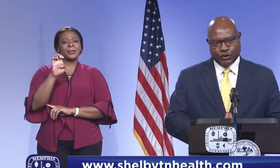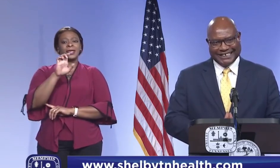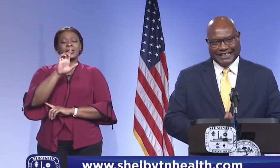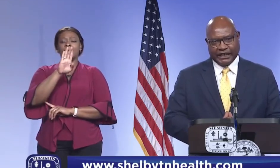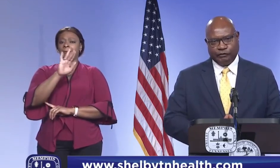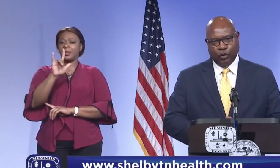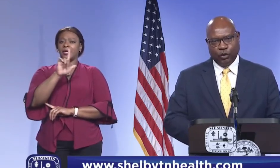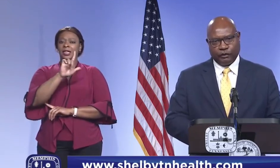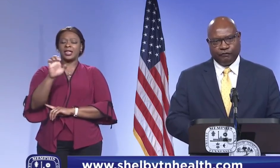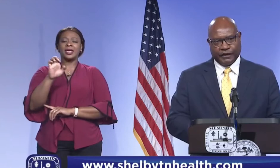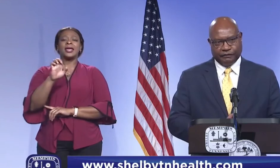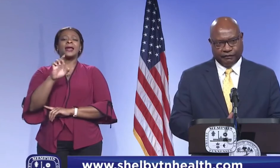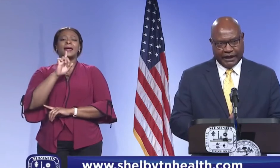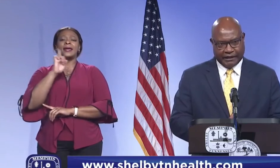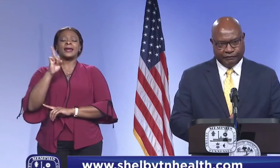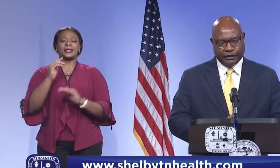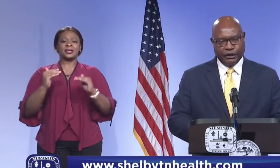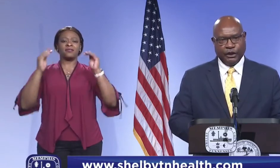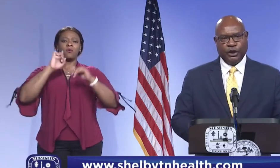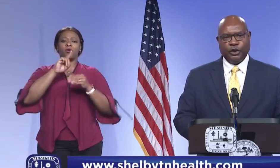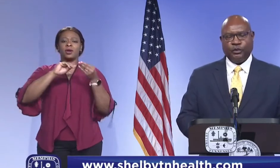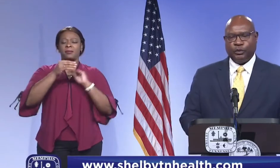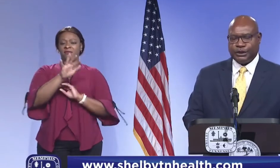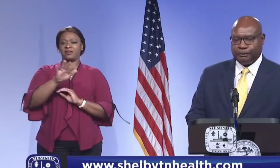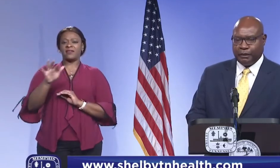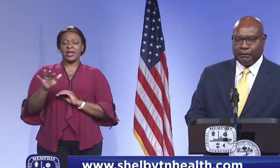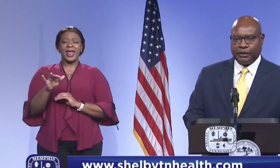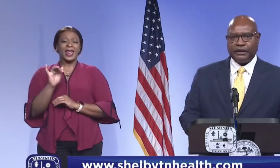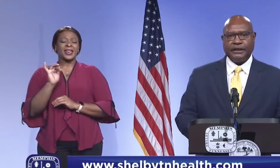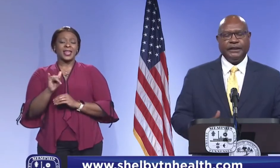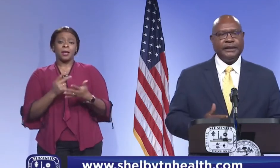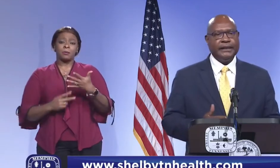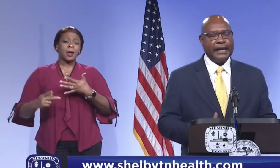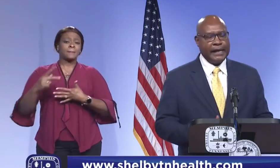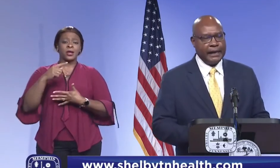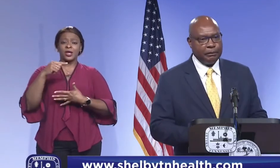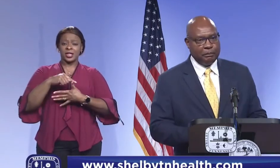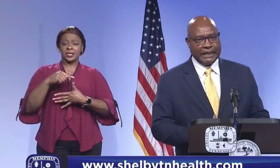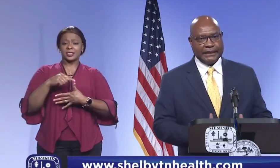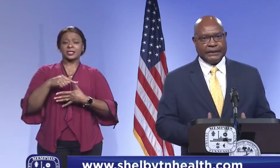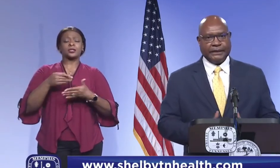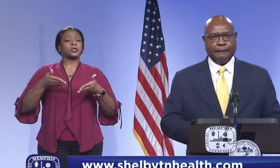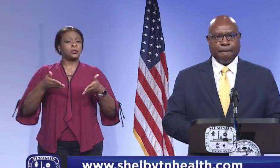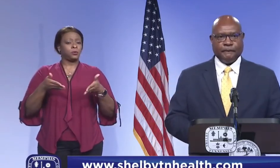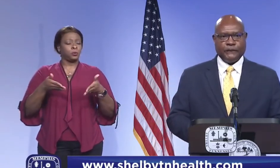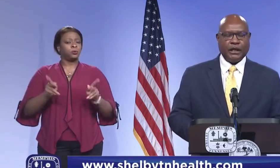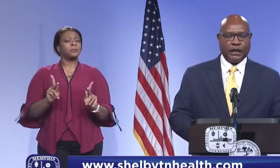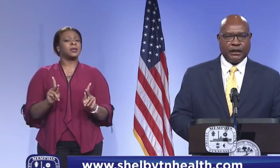issued Executive Order 55, which primarily permitted